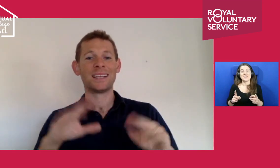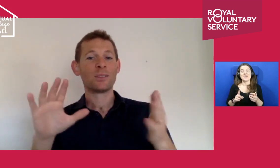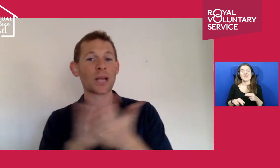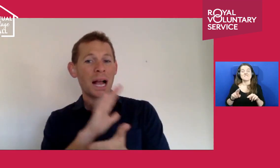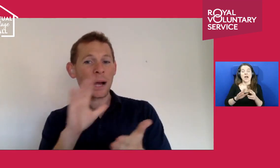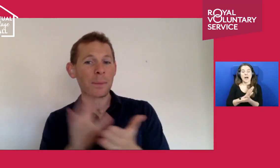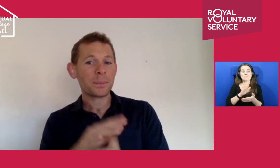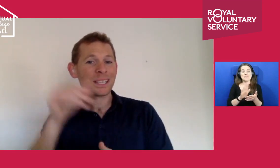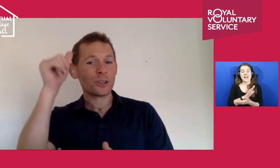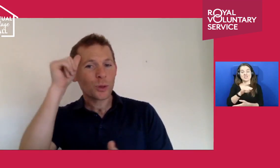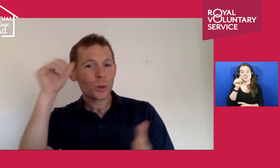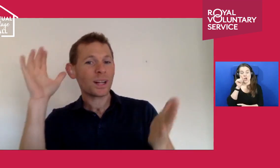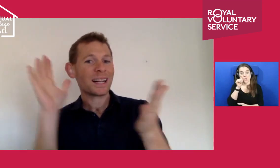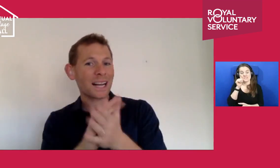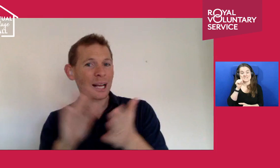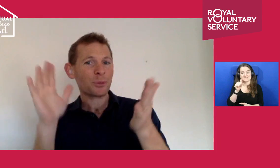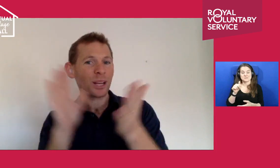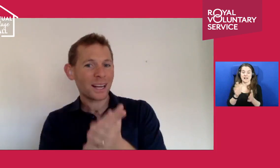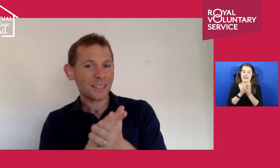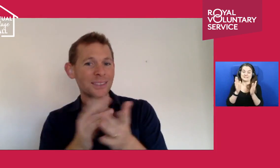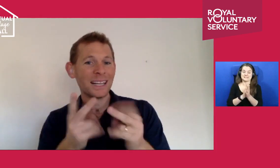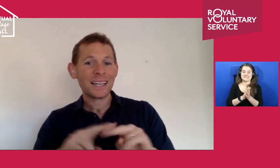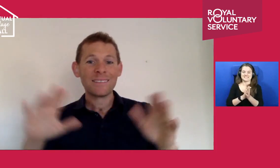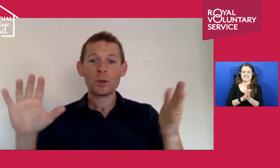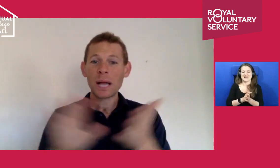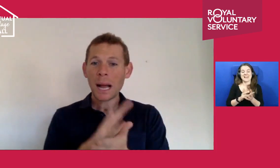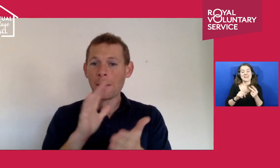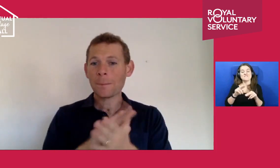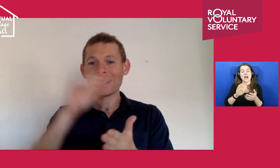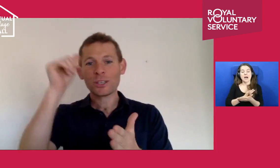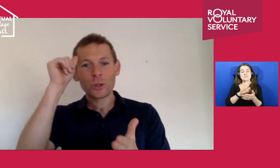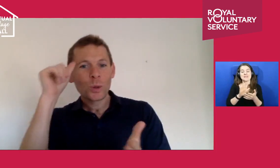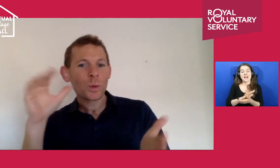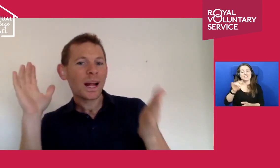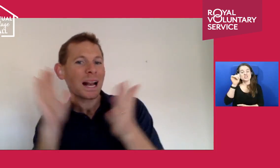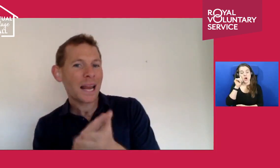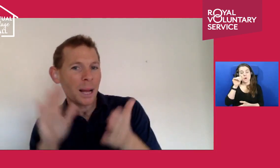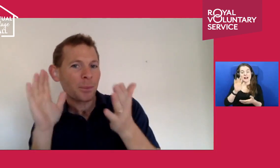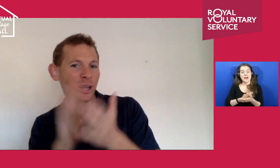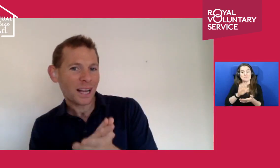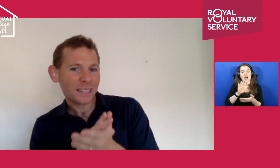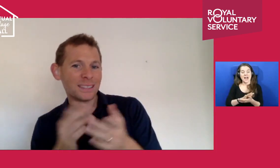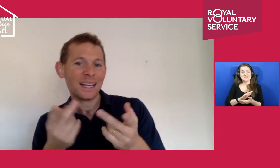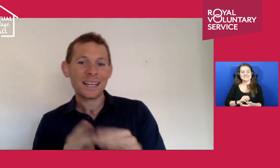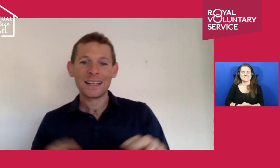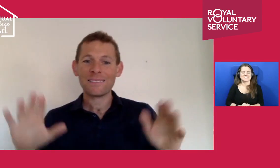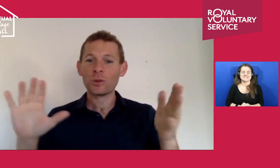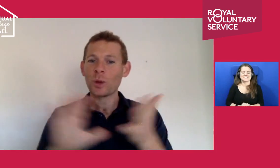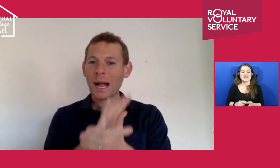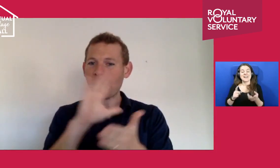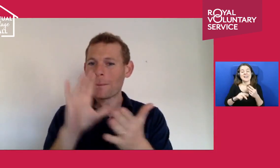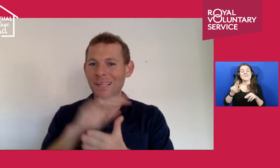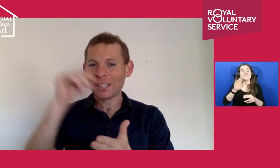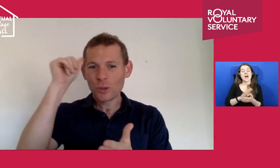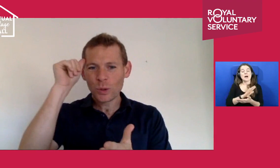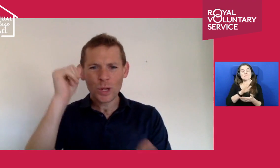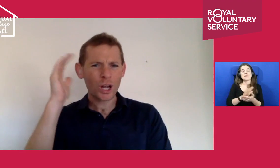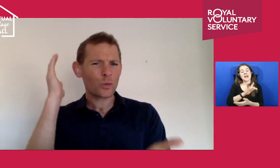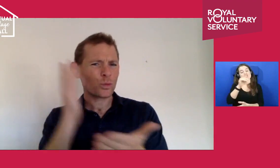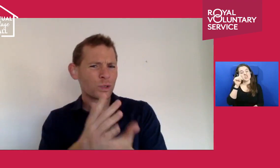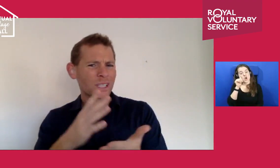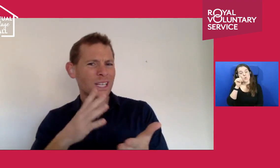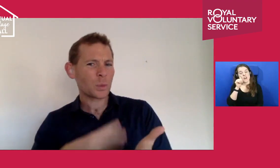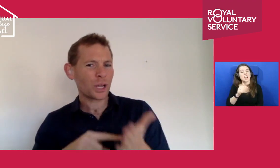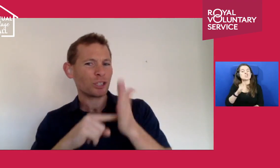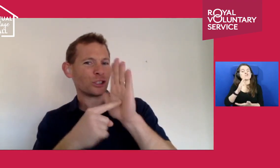If you're happy and you know it, clap your hands. If you're happy and you know it, clap your hands. If you're happy and you know